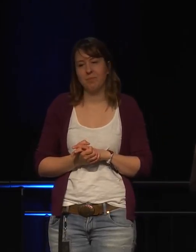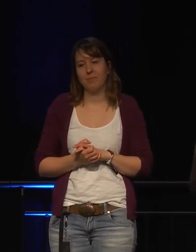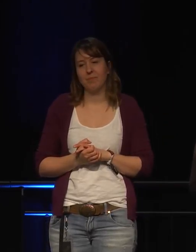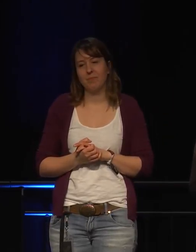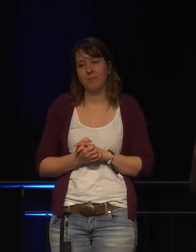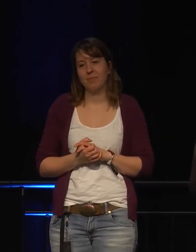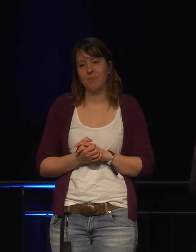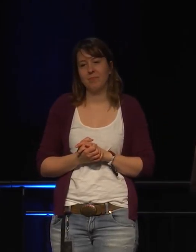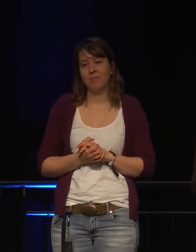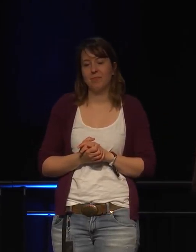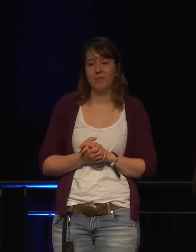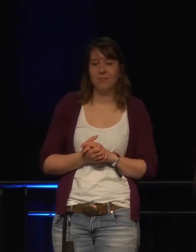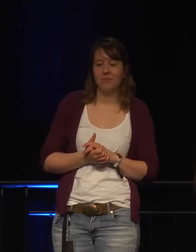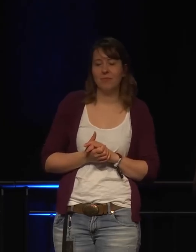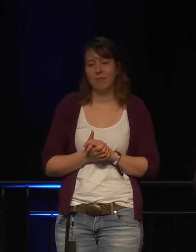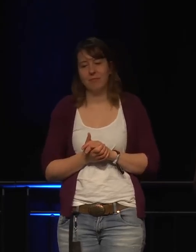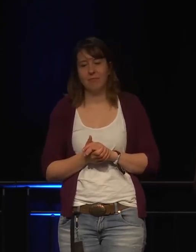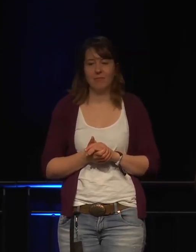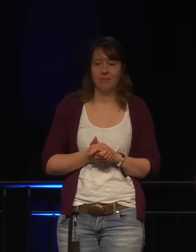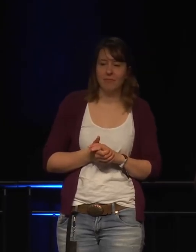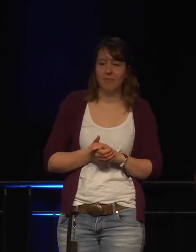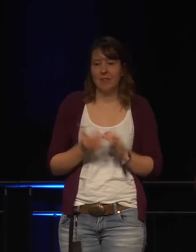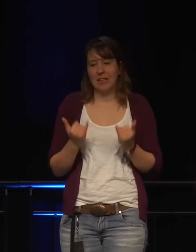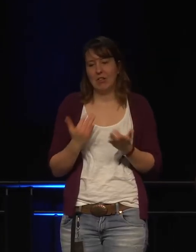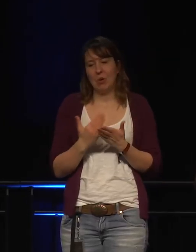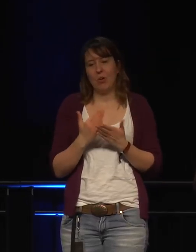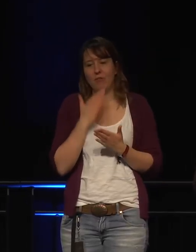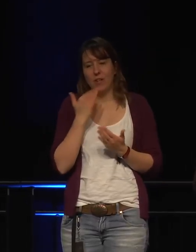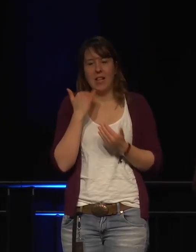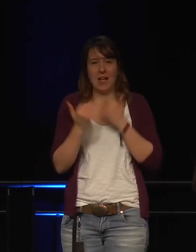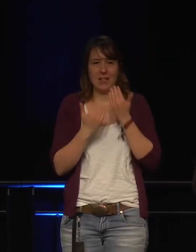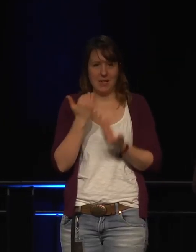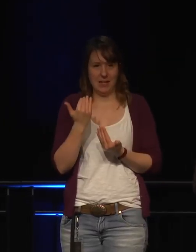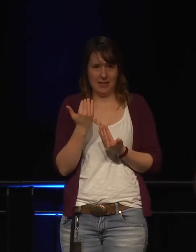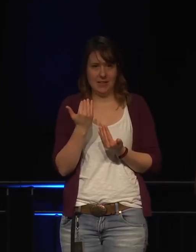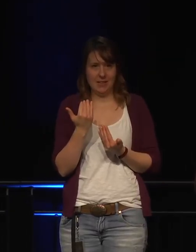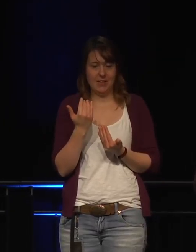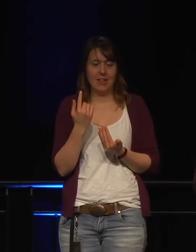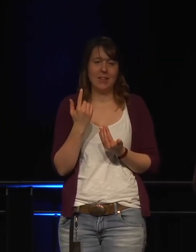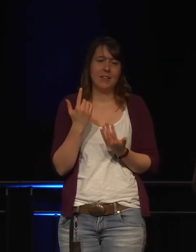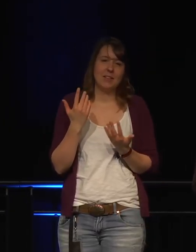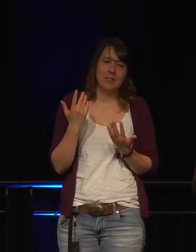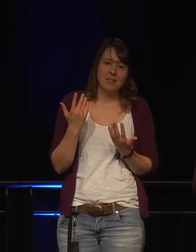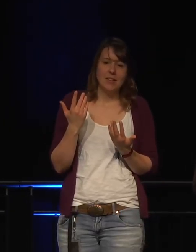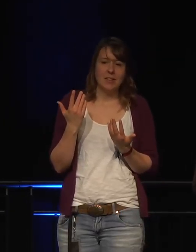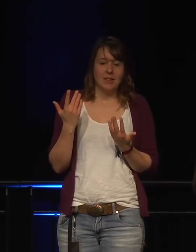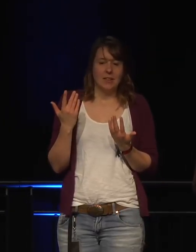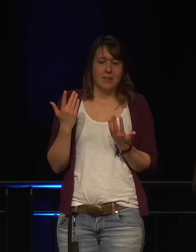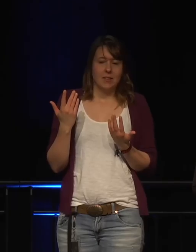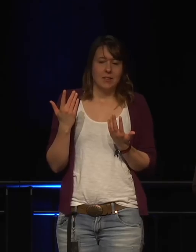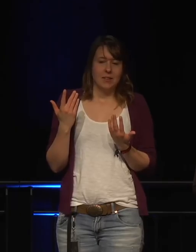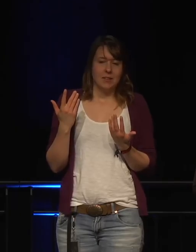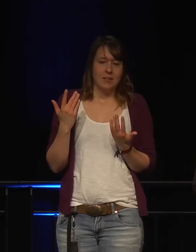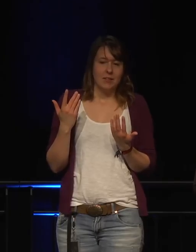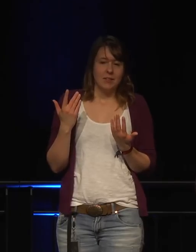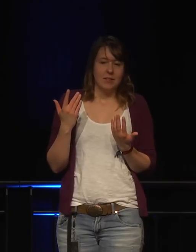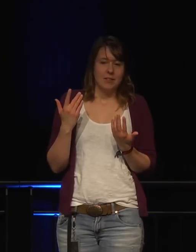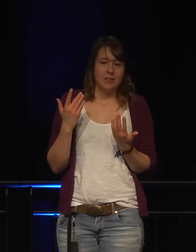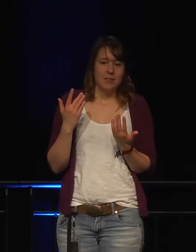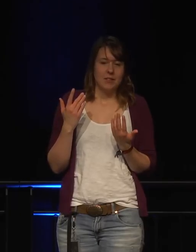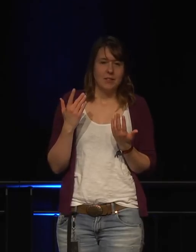And it's very ugly, but... It's a unicorn. And actually,